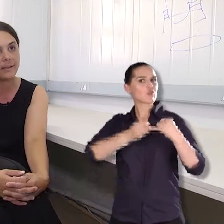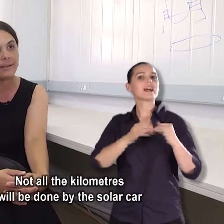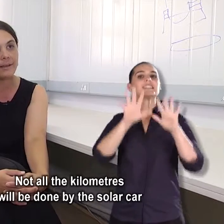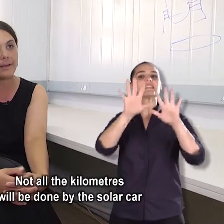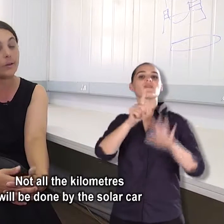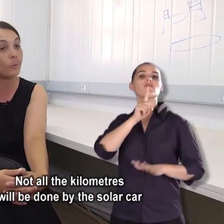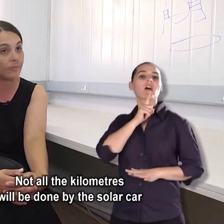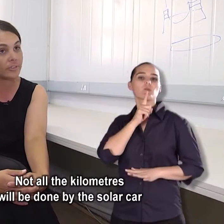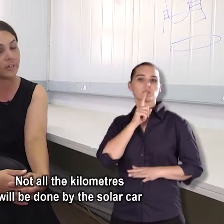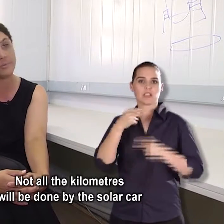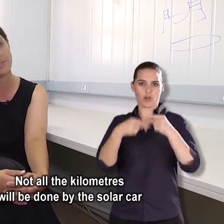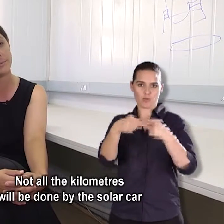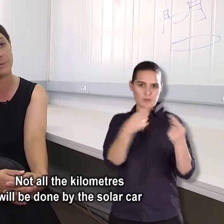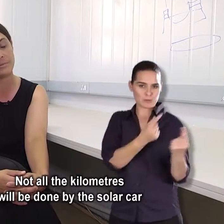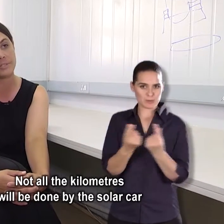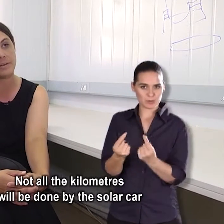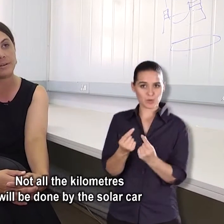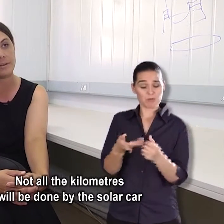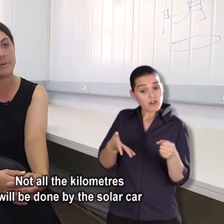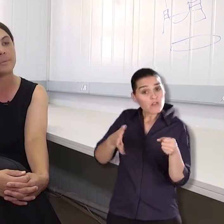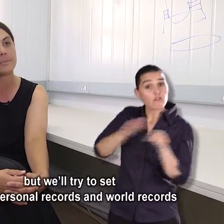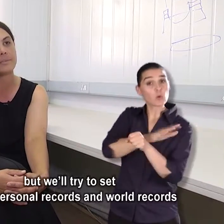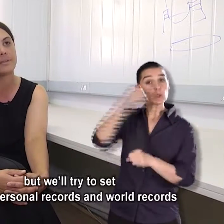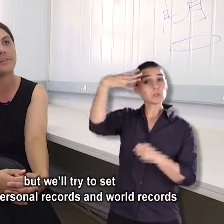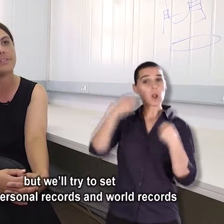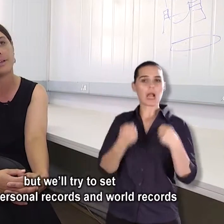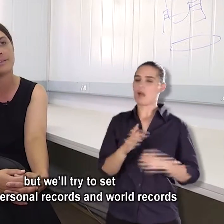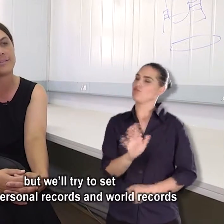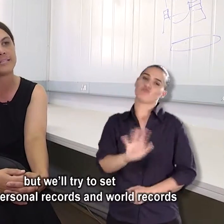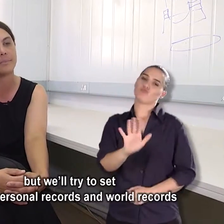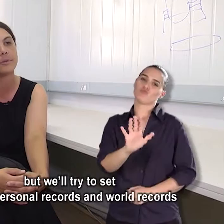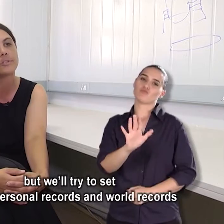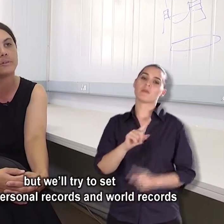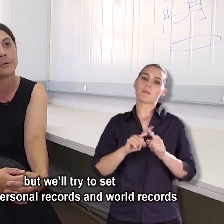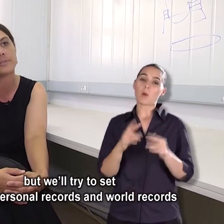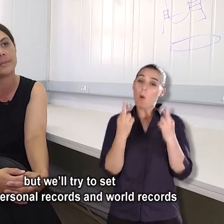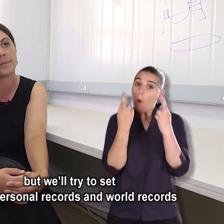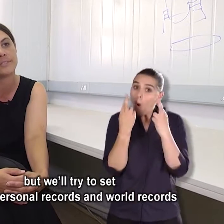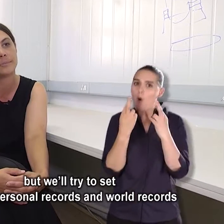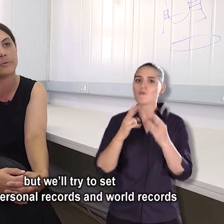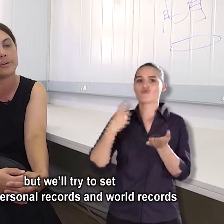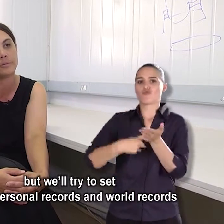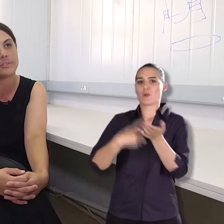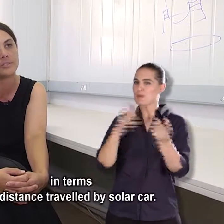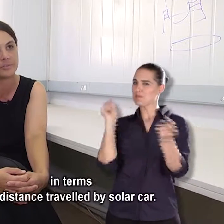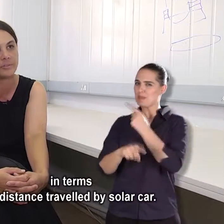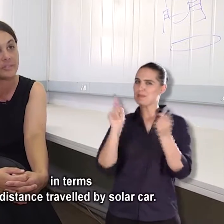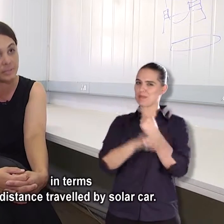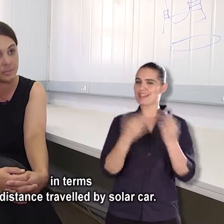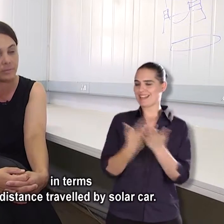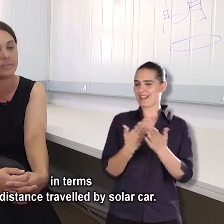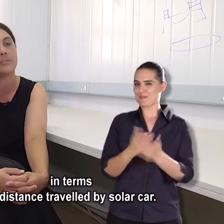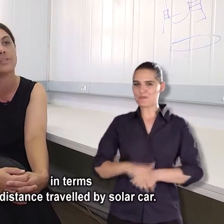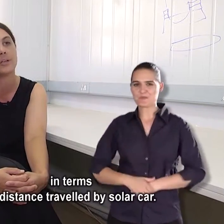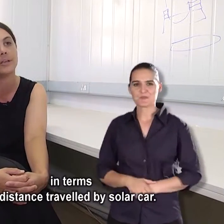kilometers. Not all of those kilometers will be with the solar car, but we will definitely try and set some personal records and maybe some world records in terms of